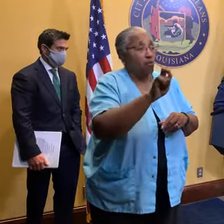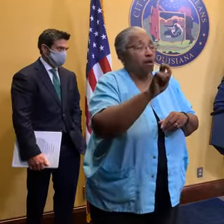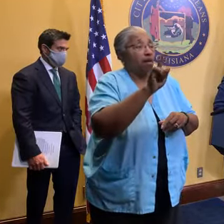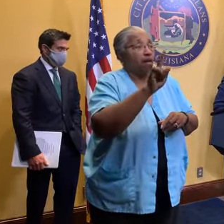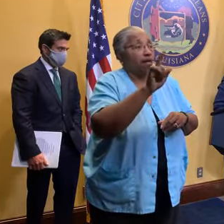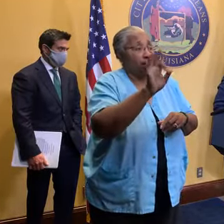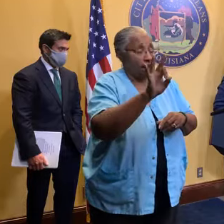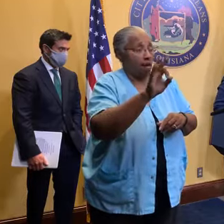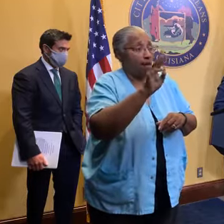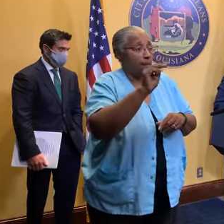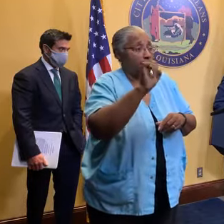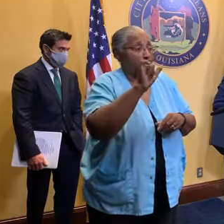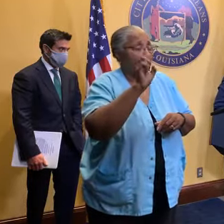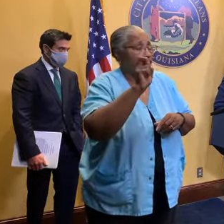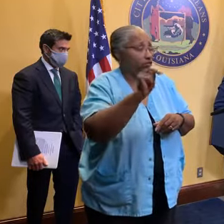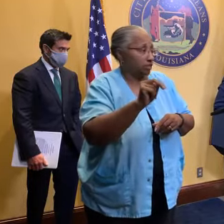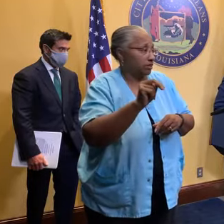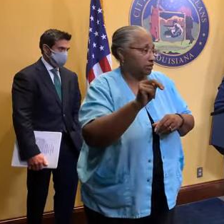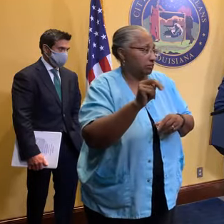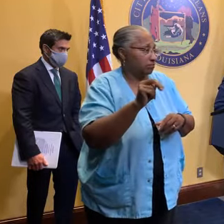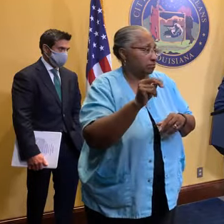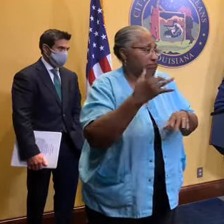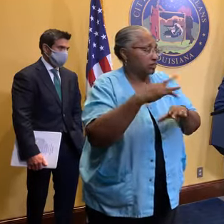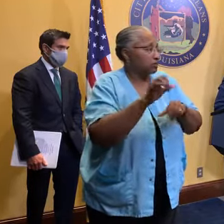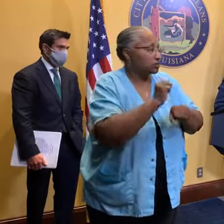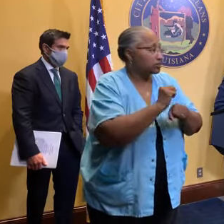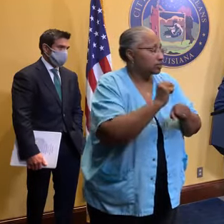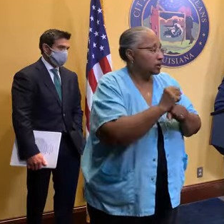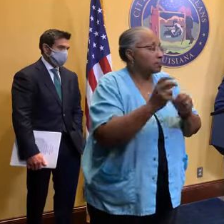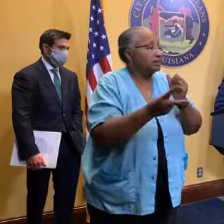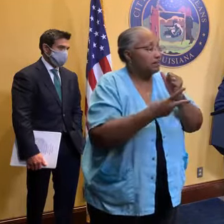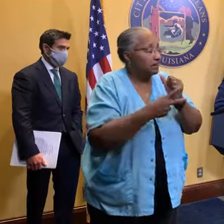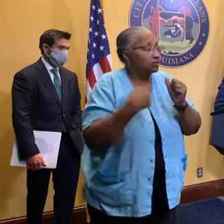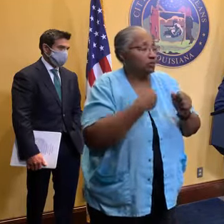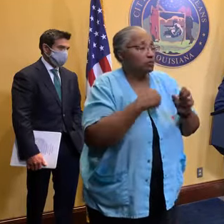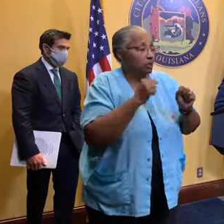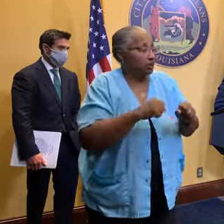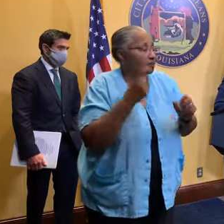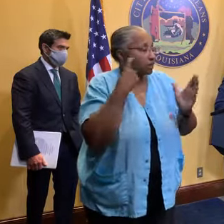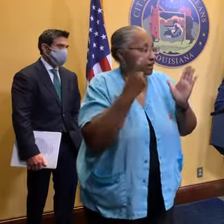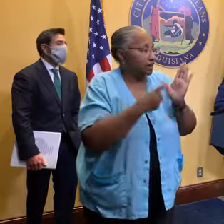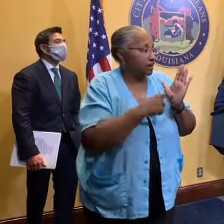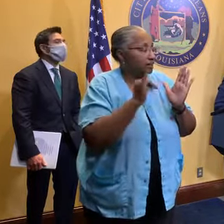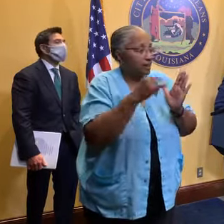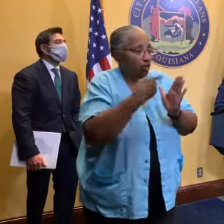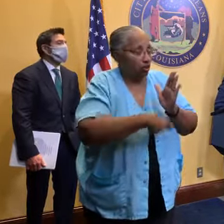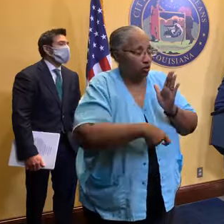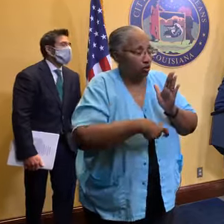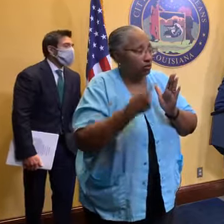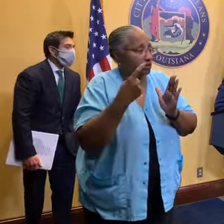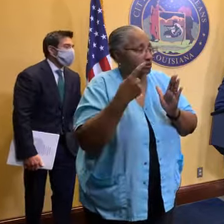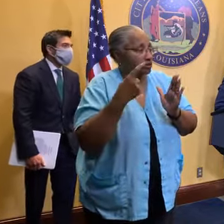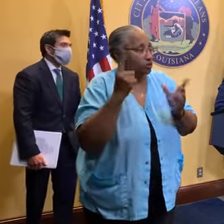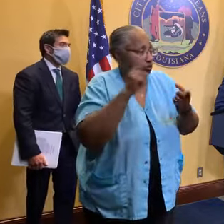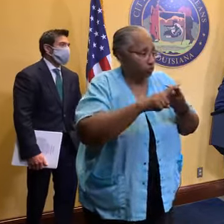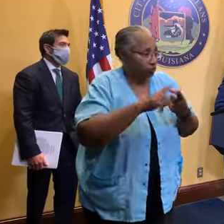the vacancies, it's the savings that we'll be able to realize those costs going to our